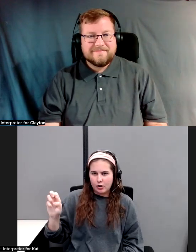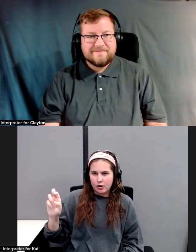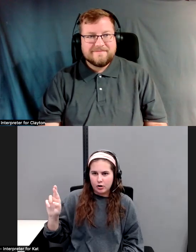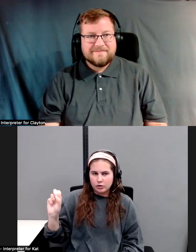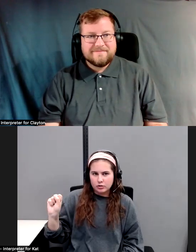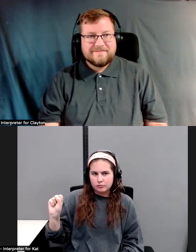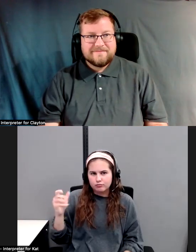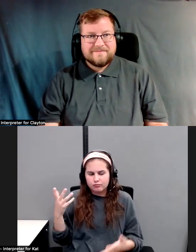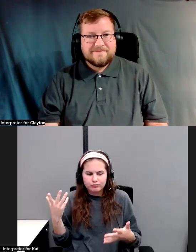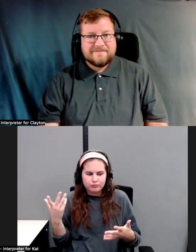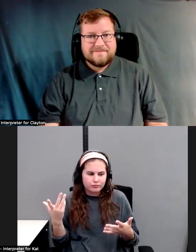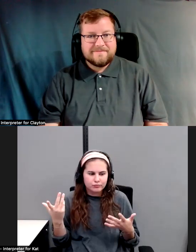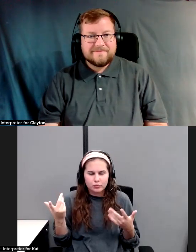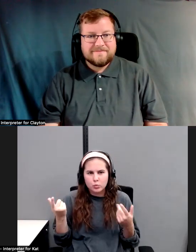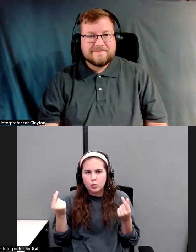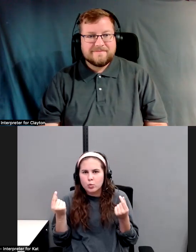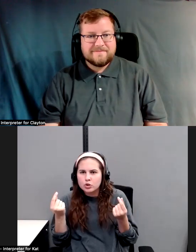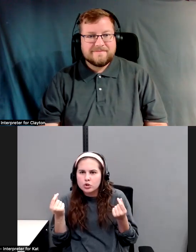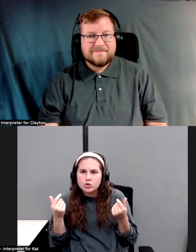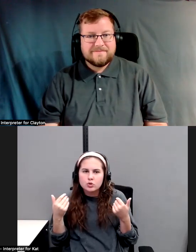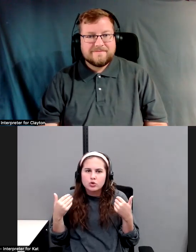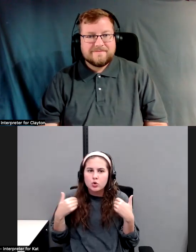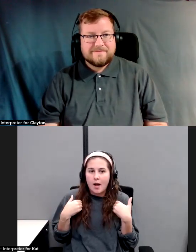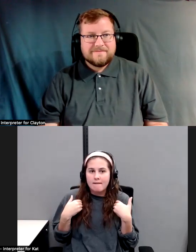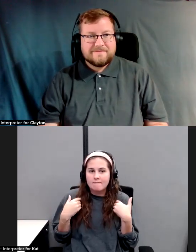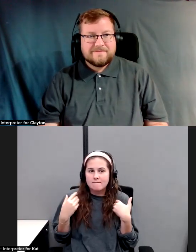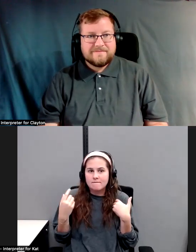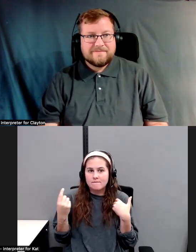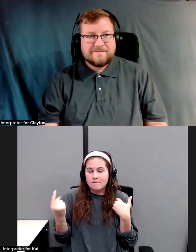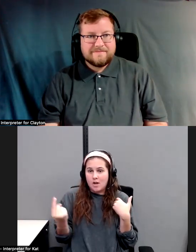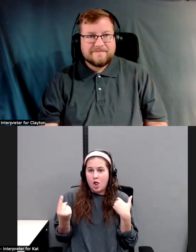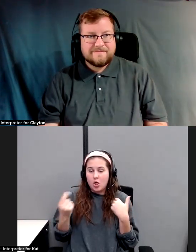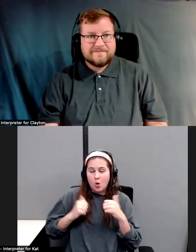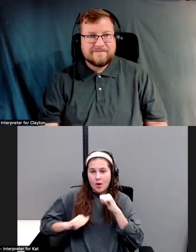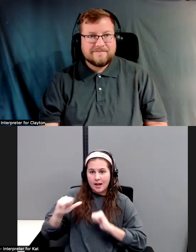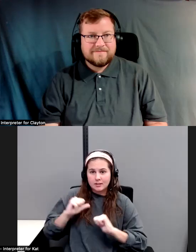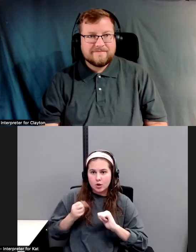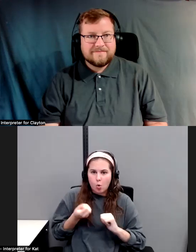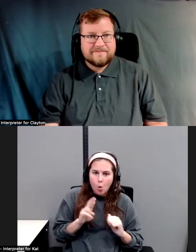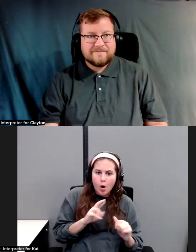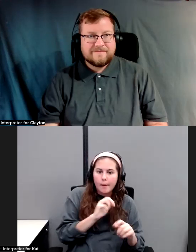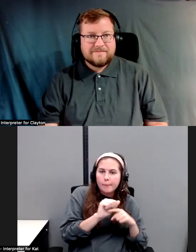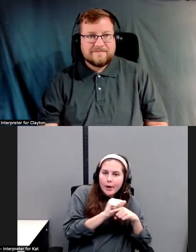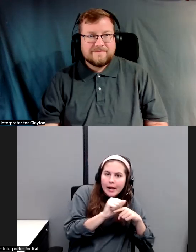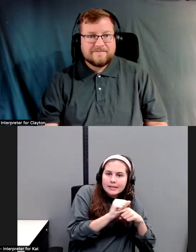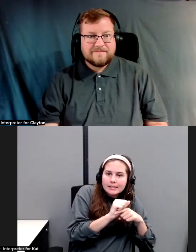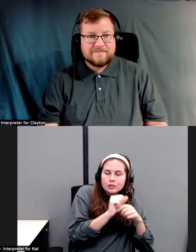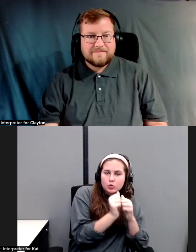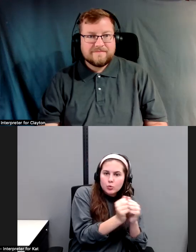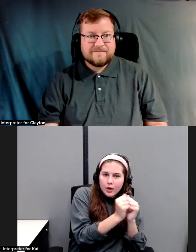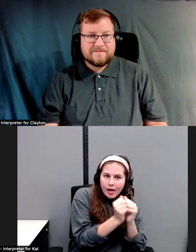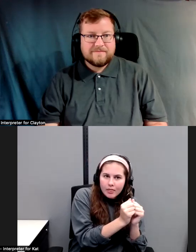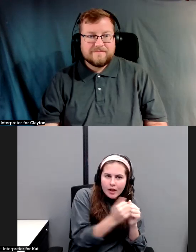Like, did you have solo acting or solo practicing with the script? Because I know some actors have